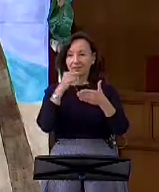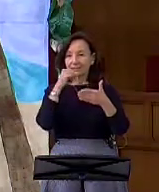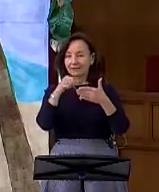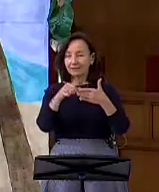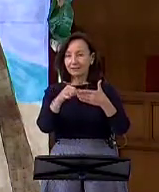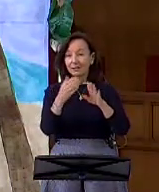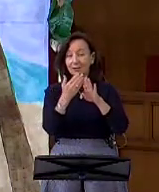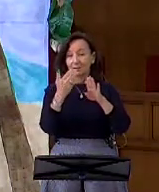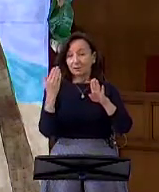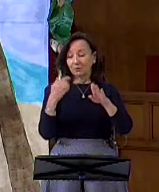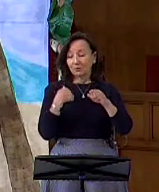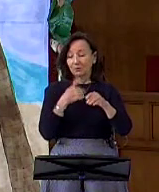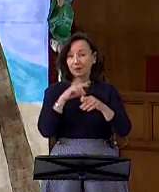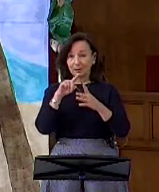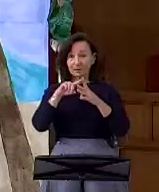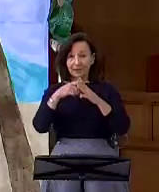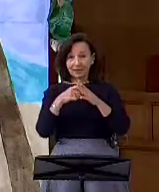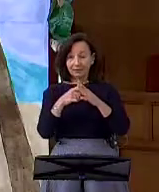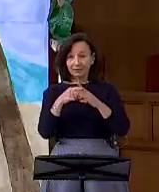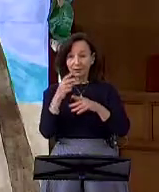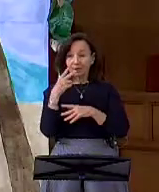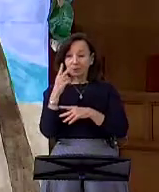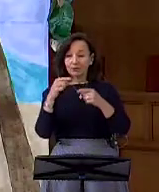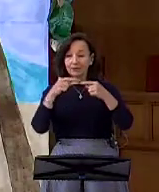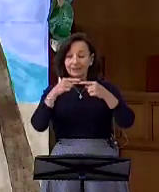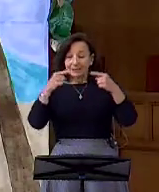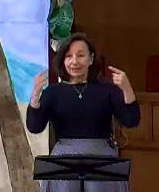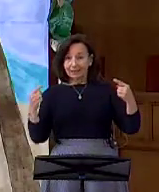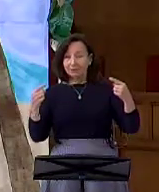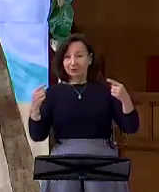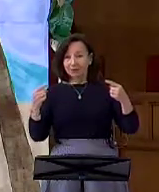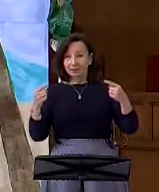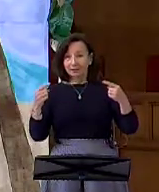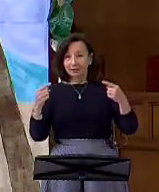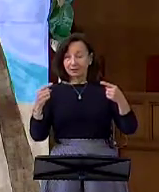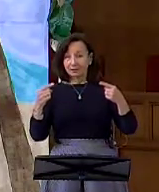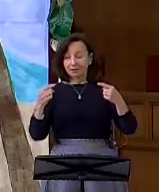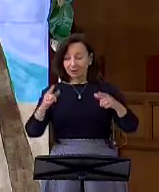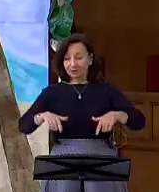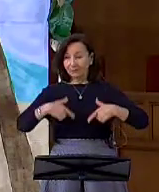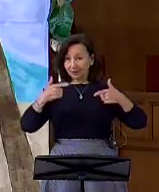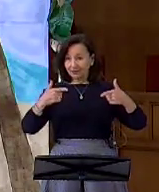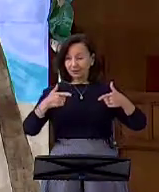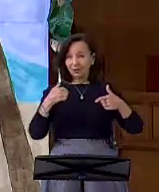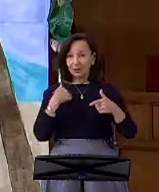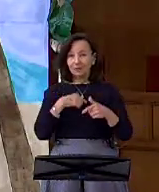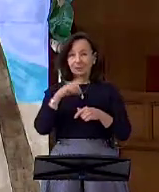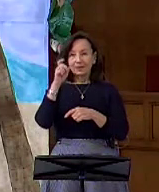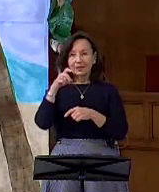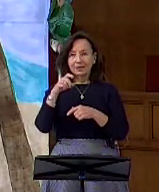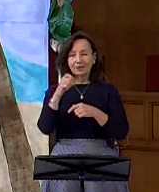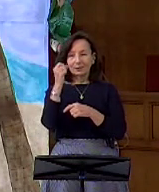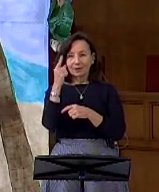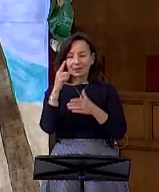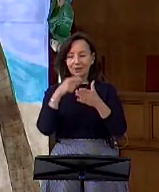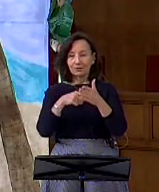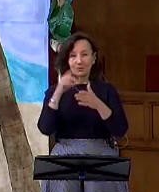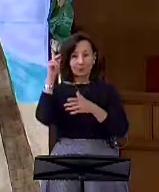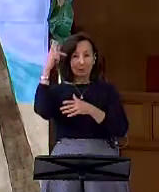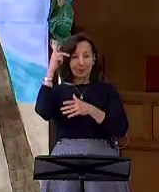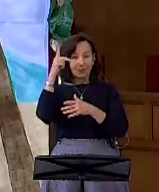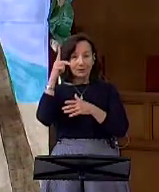Before we begin to look at the contrast of our two walk options, we need to understand what Paul is referring